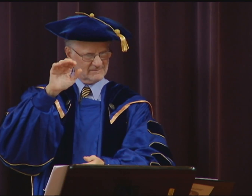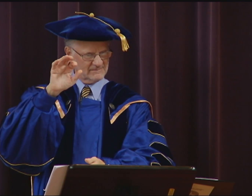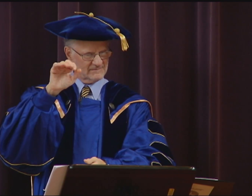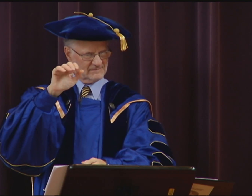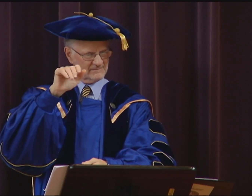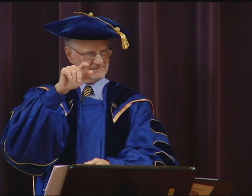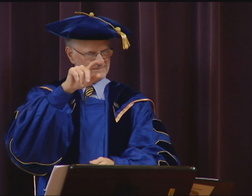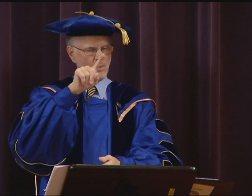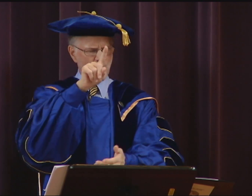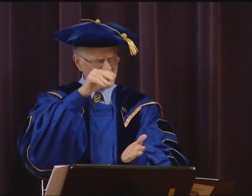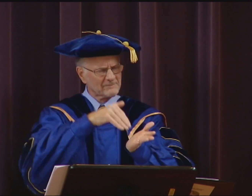$1,724,900.